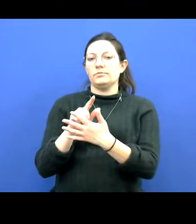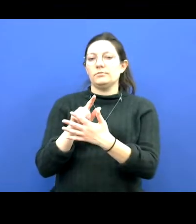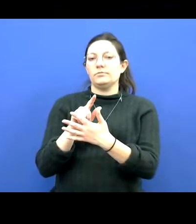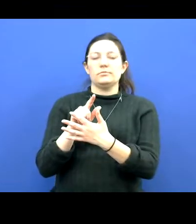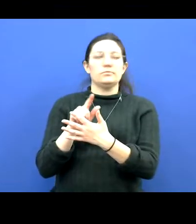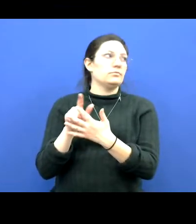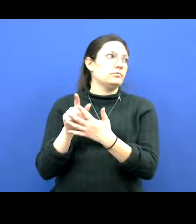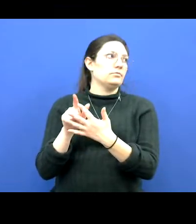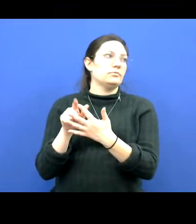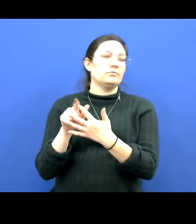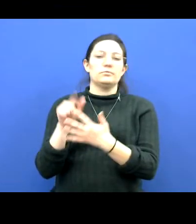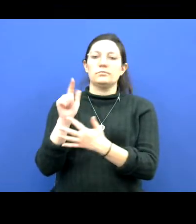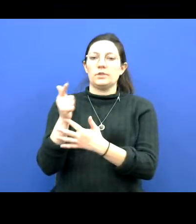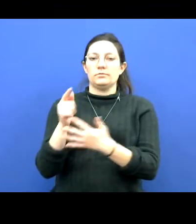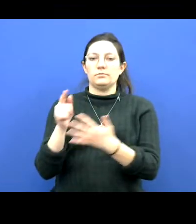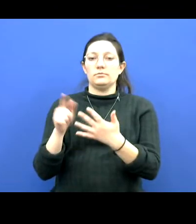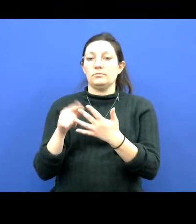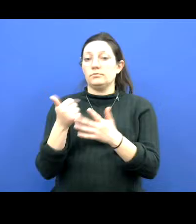Any discussion?